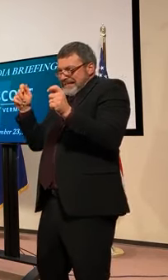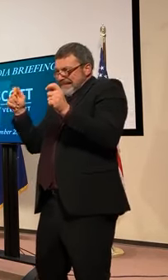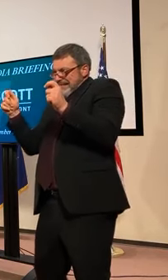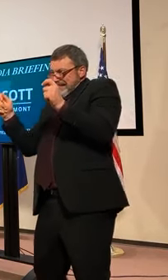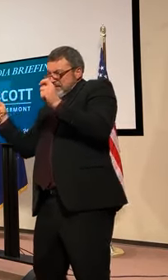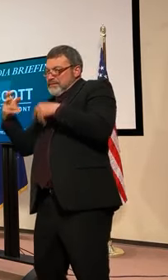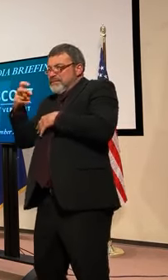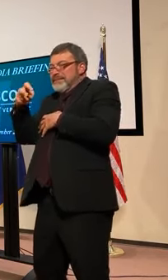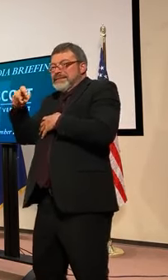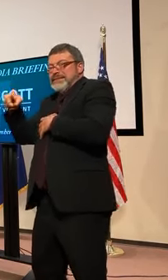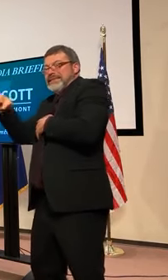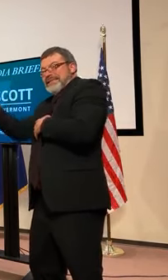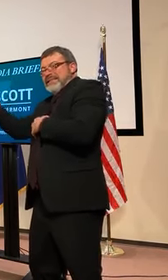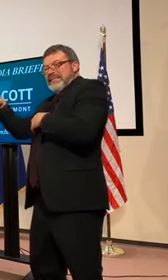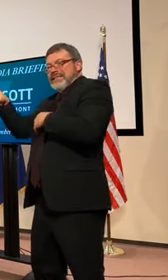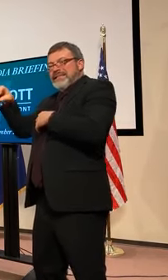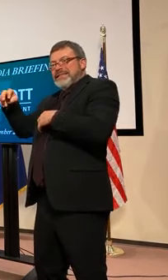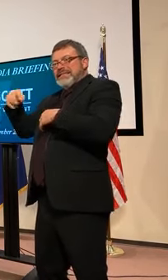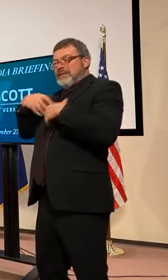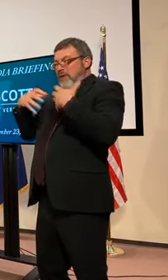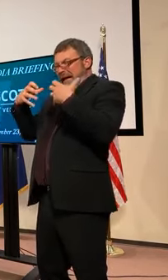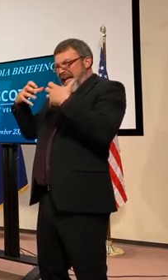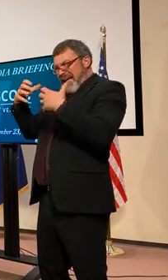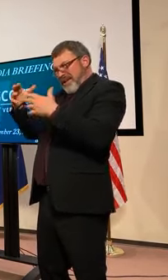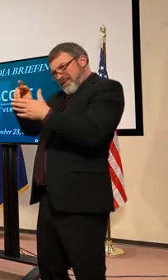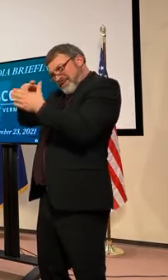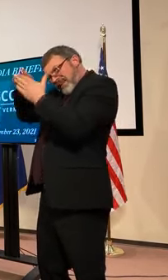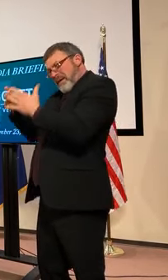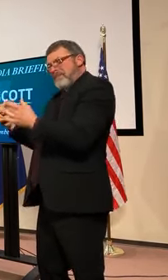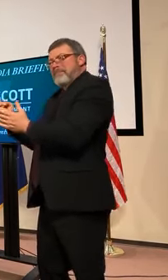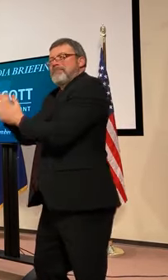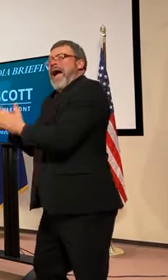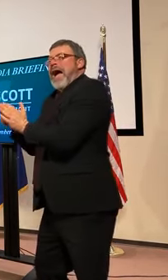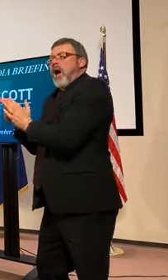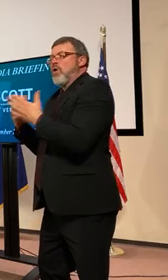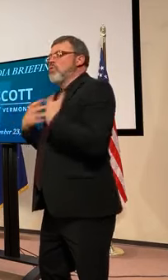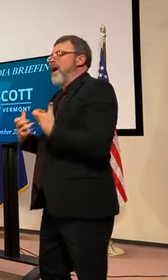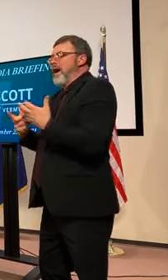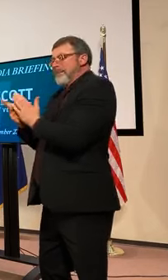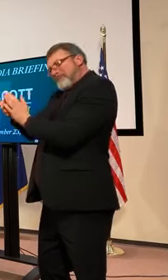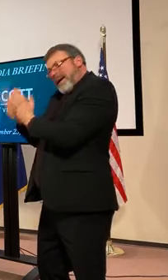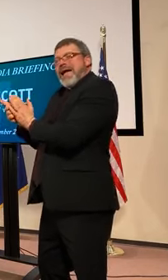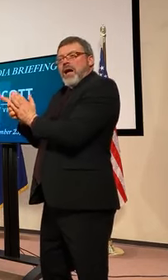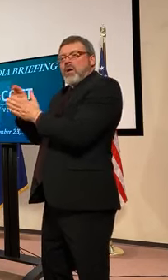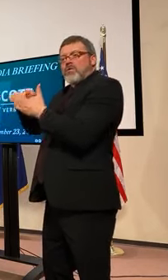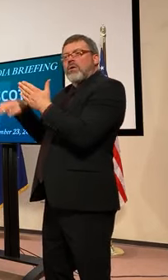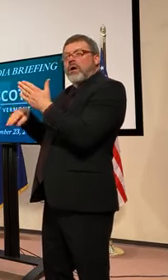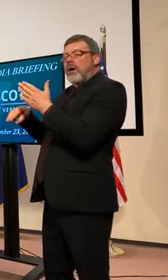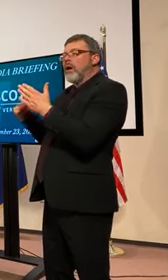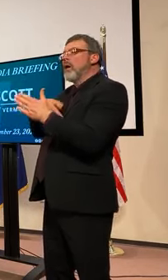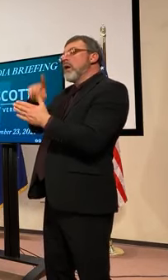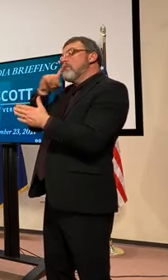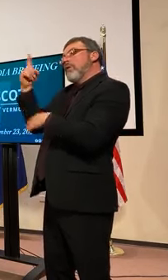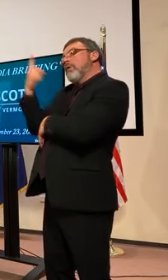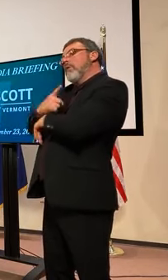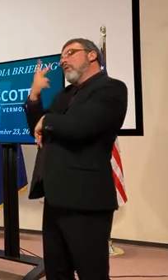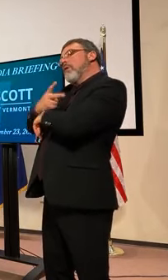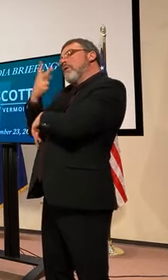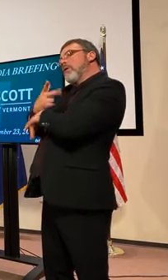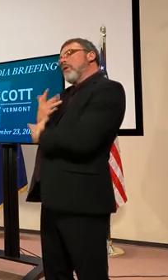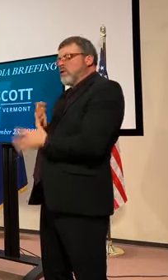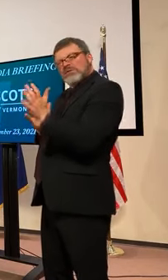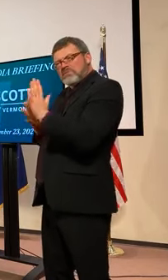be faster, with faster results, as we move with the different technologies that